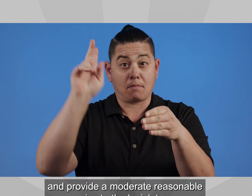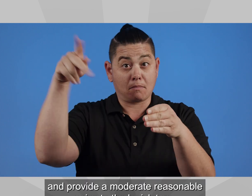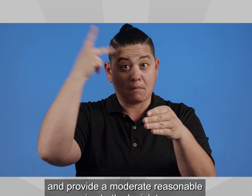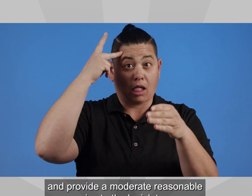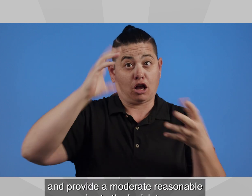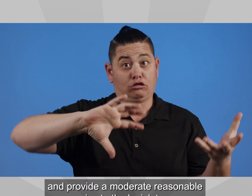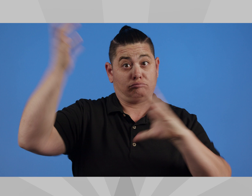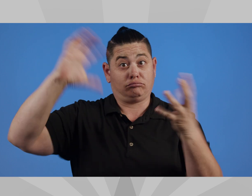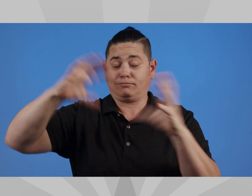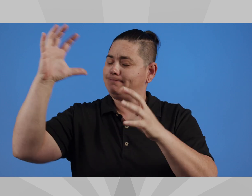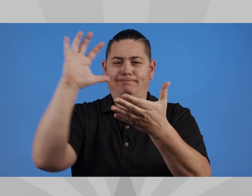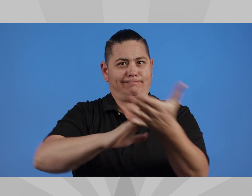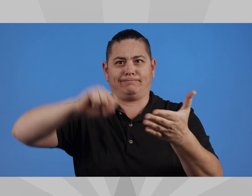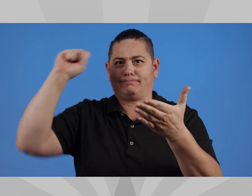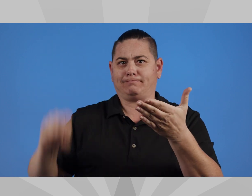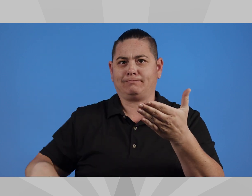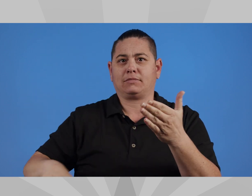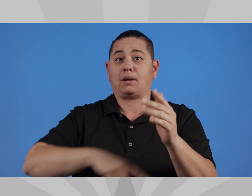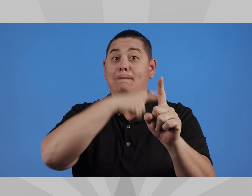to the legislature.